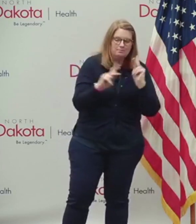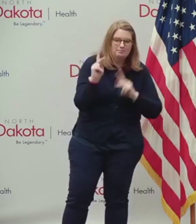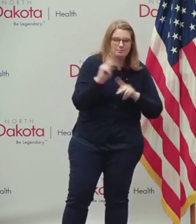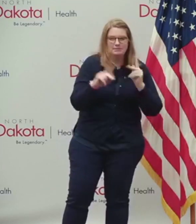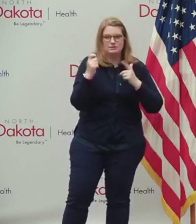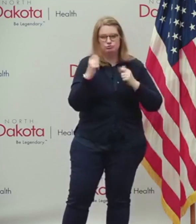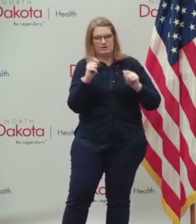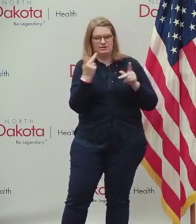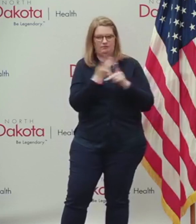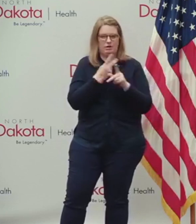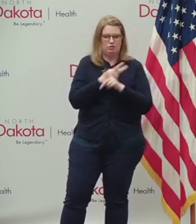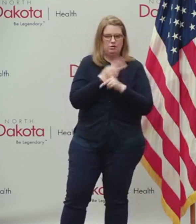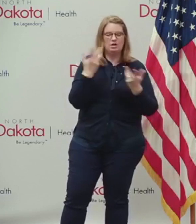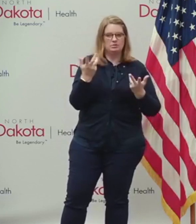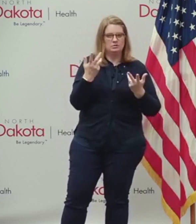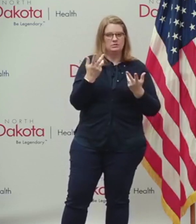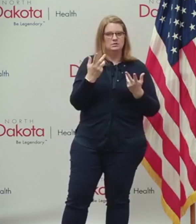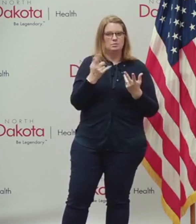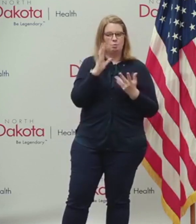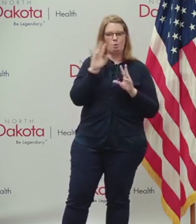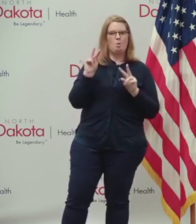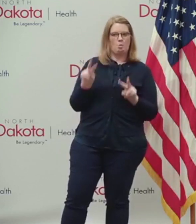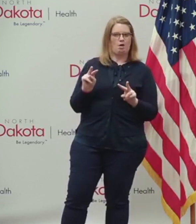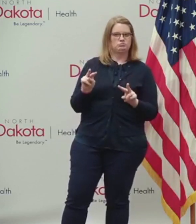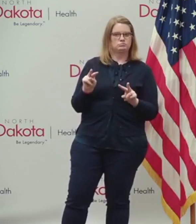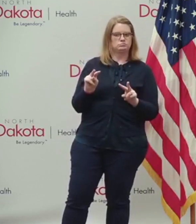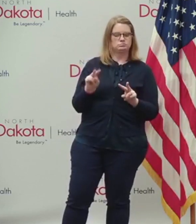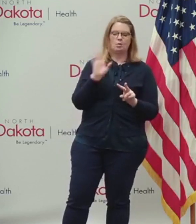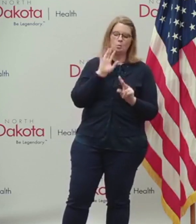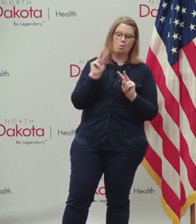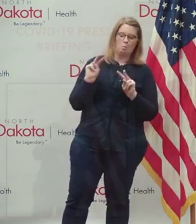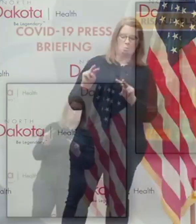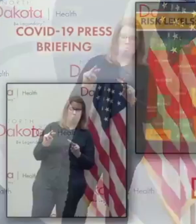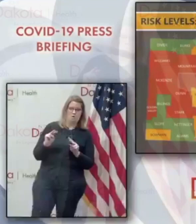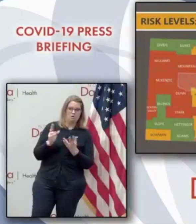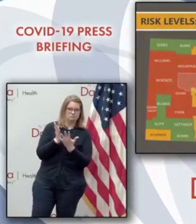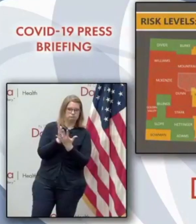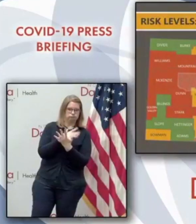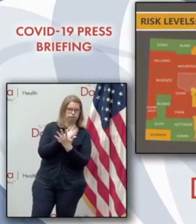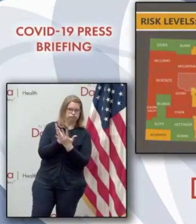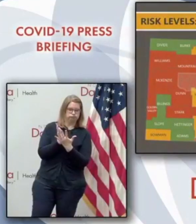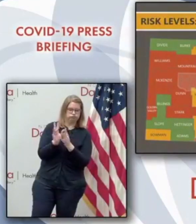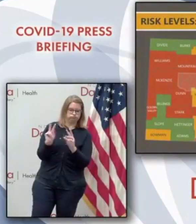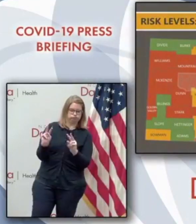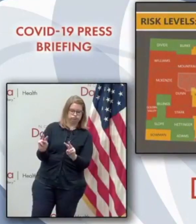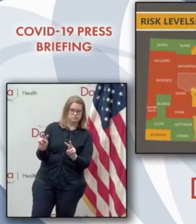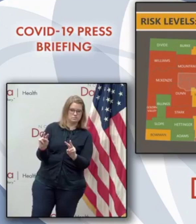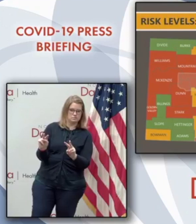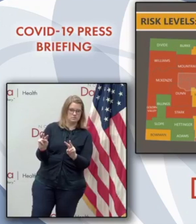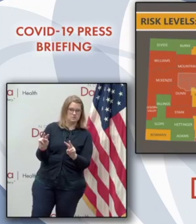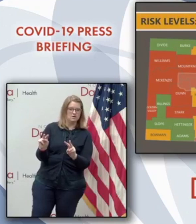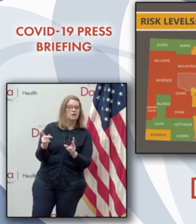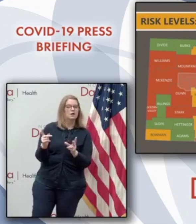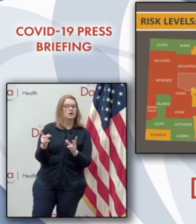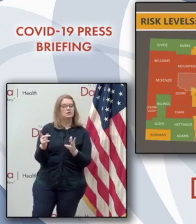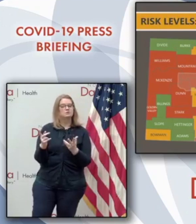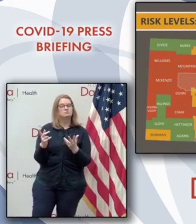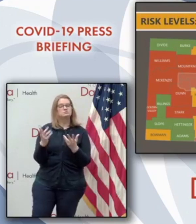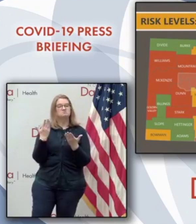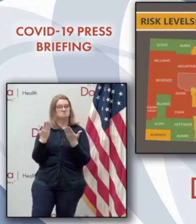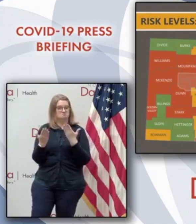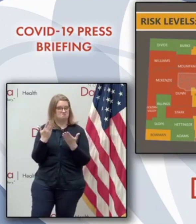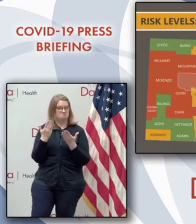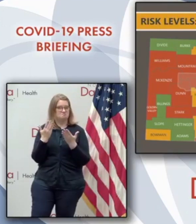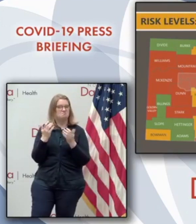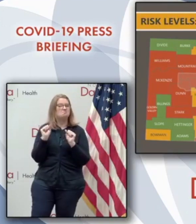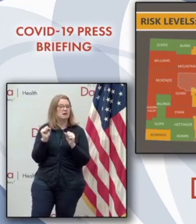this. We'll continue to monitor risk levels, and we will be potentially making some additional